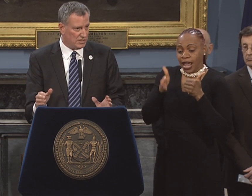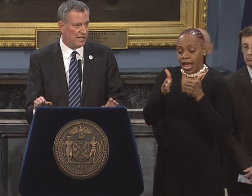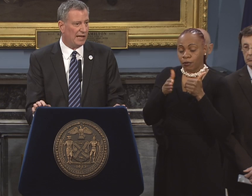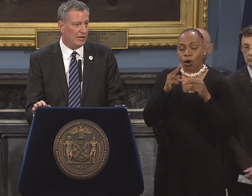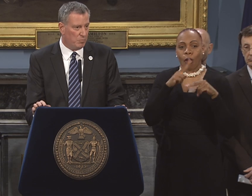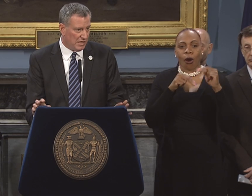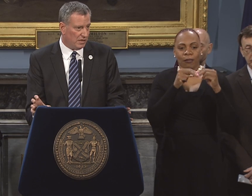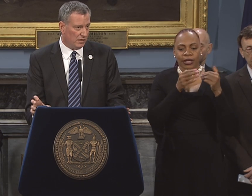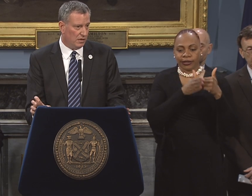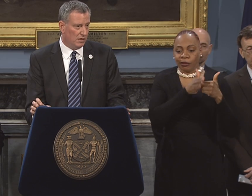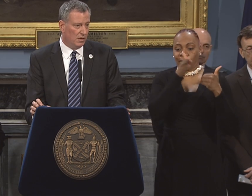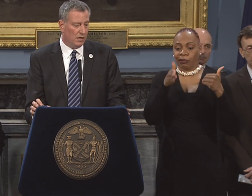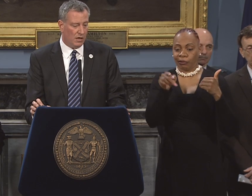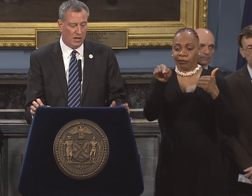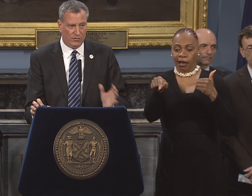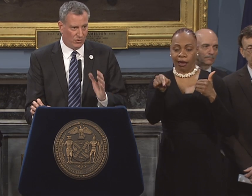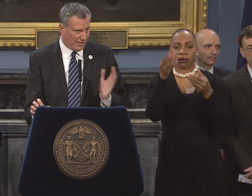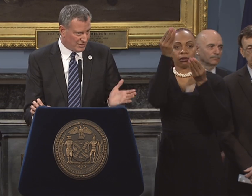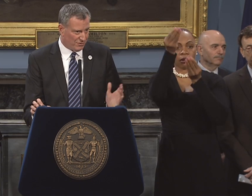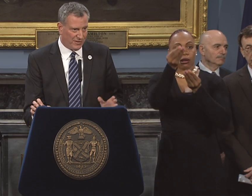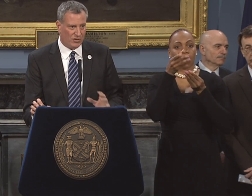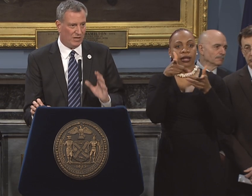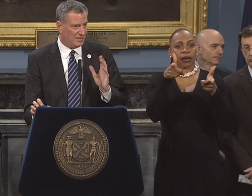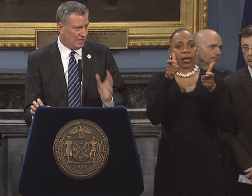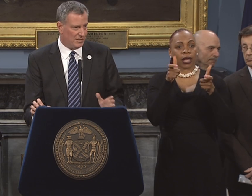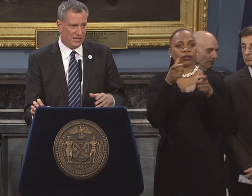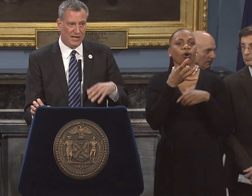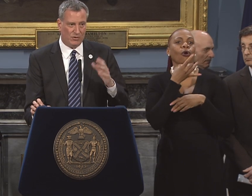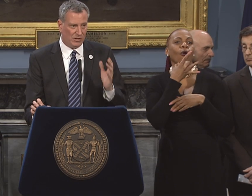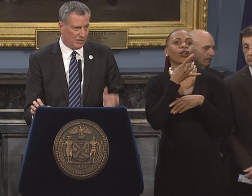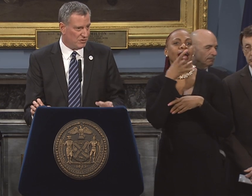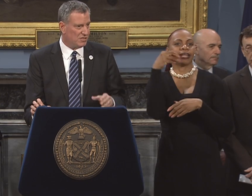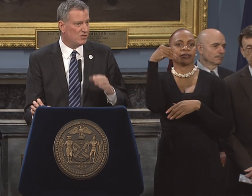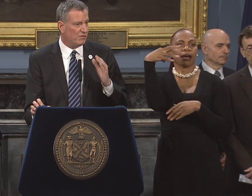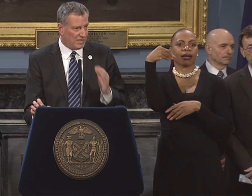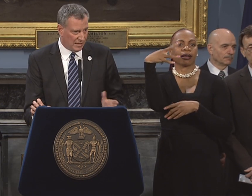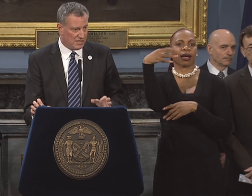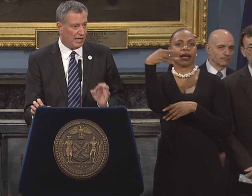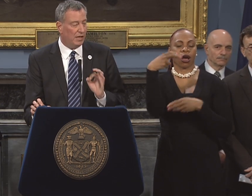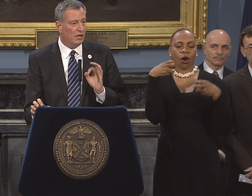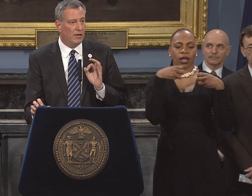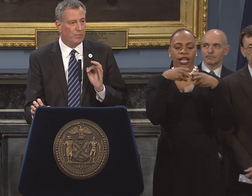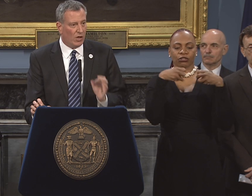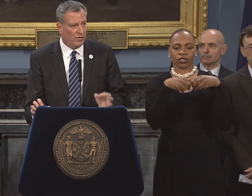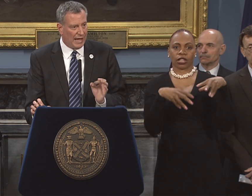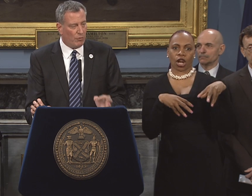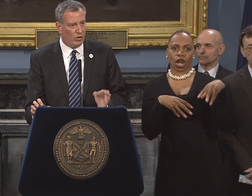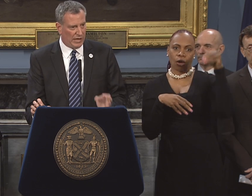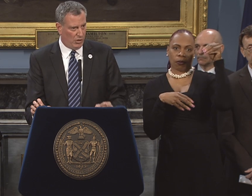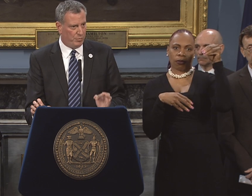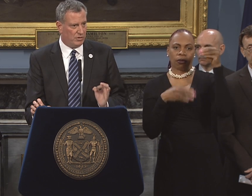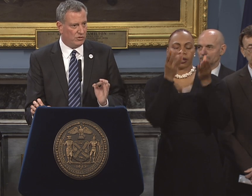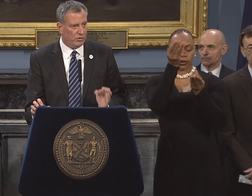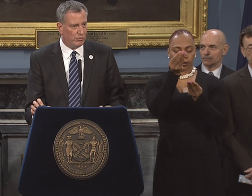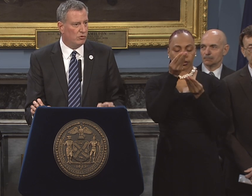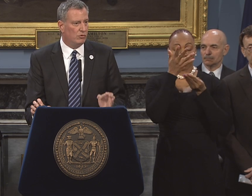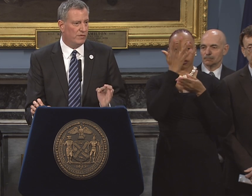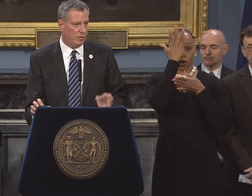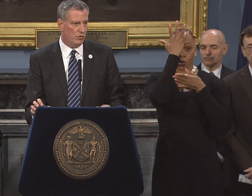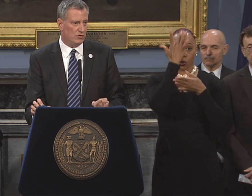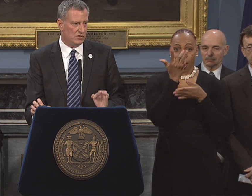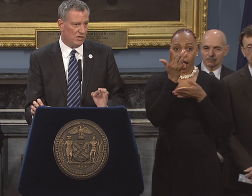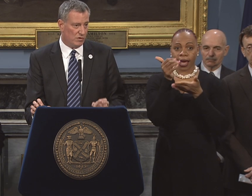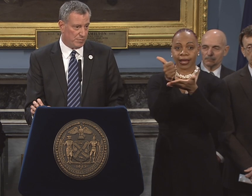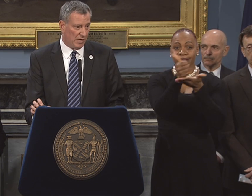street, tell us that immediately. If your lights are flickering, tell us that. If your electricity is off, tell us that. That will help to